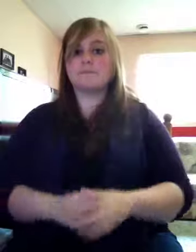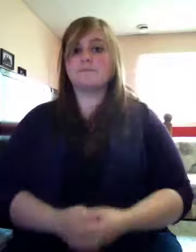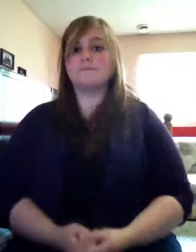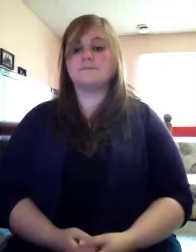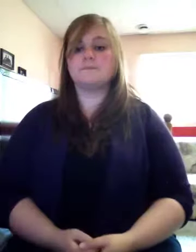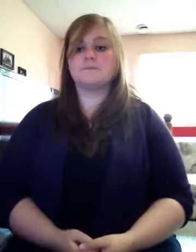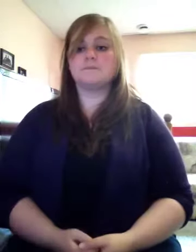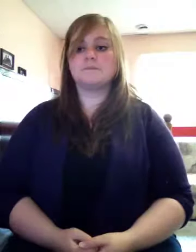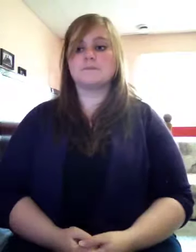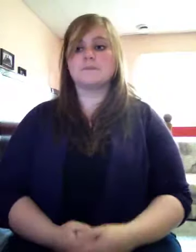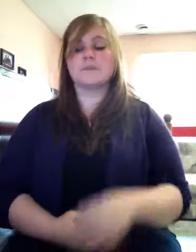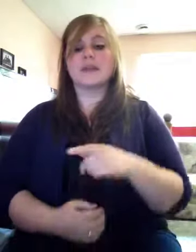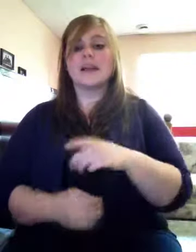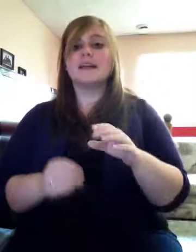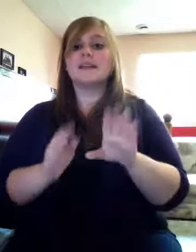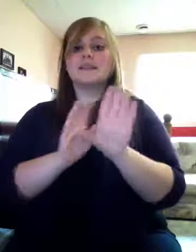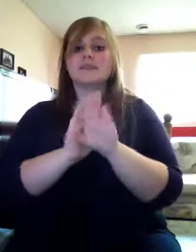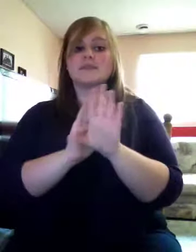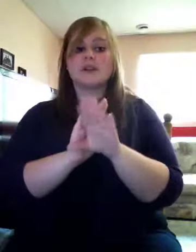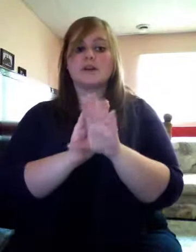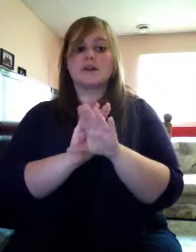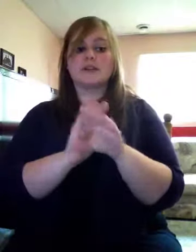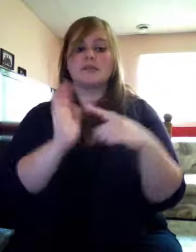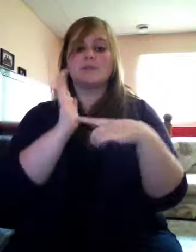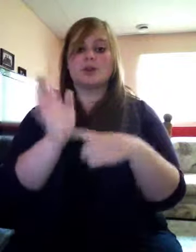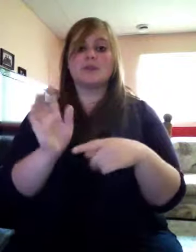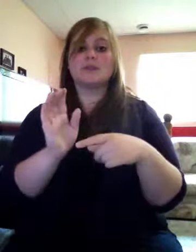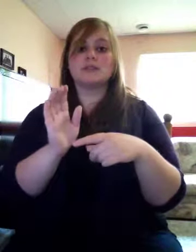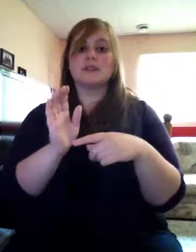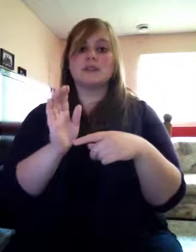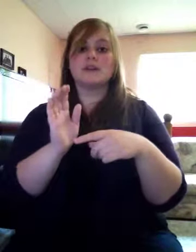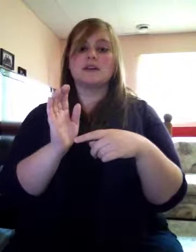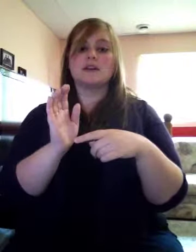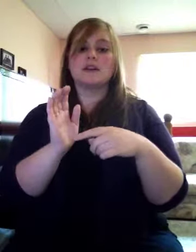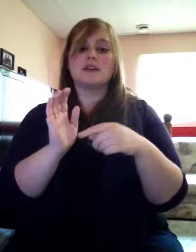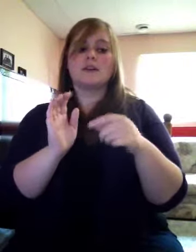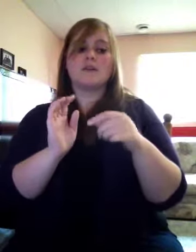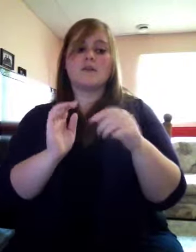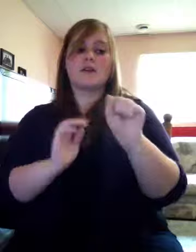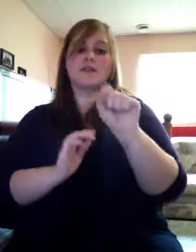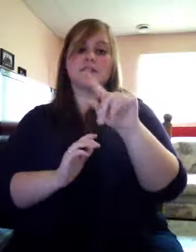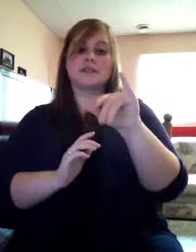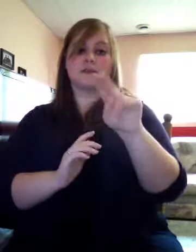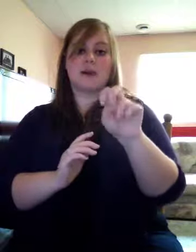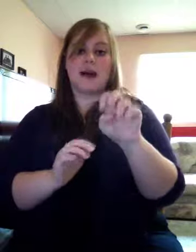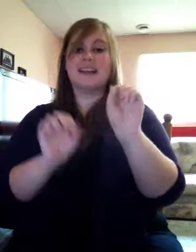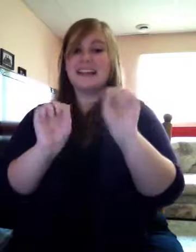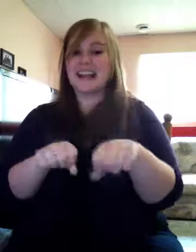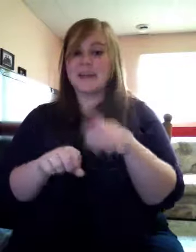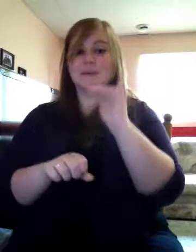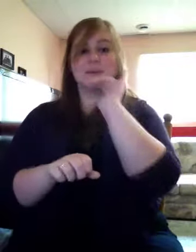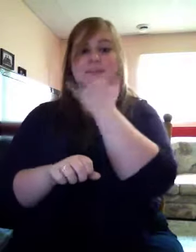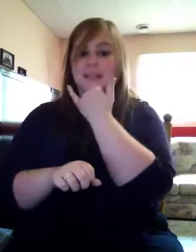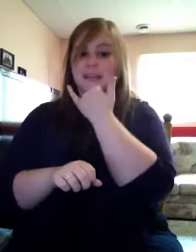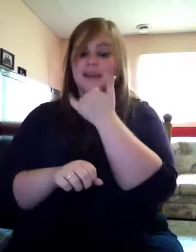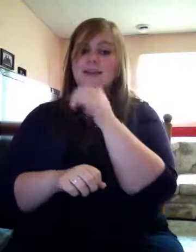This video clip shows an example where the spine could be mistaken as a large abdominal aortic aneurysm. Notice that it has the appearance of a